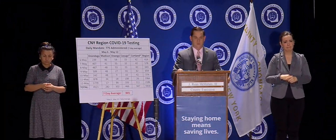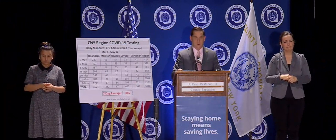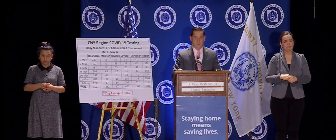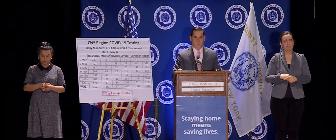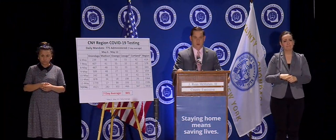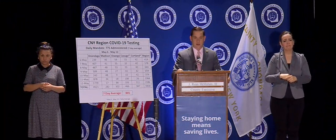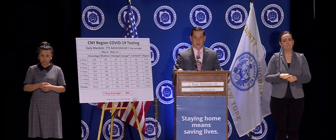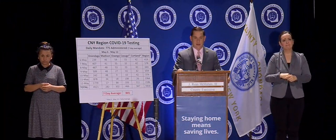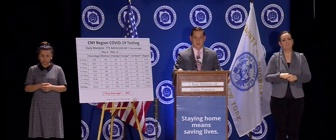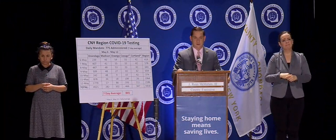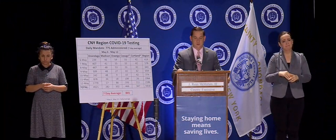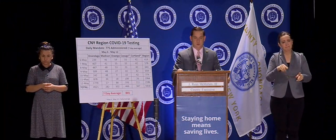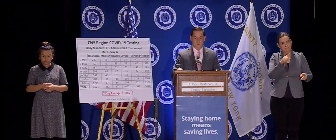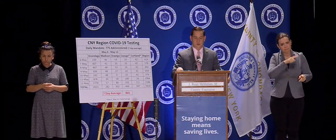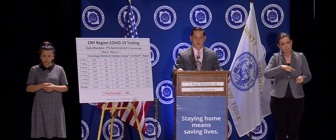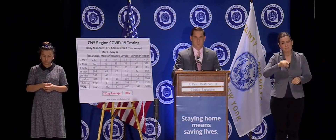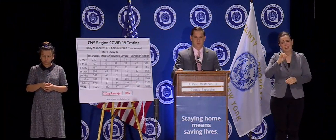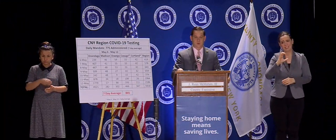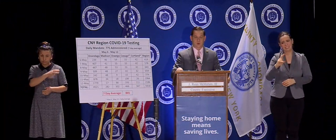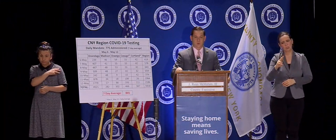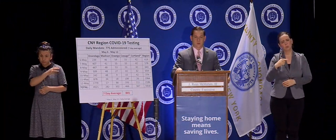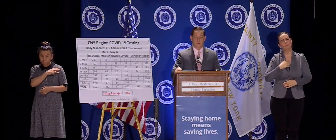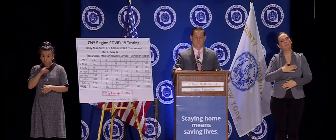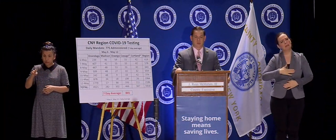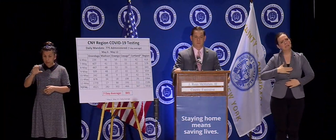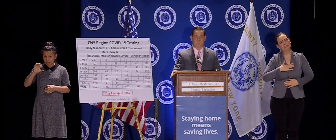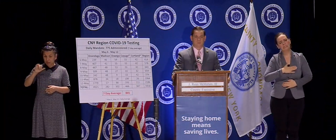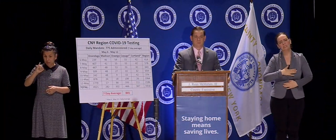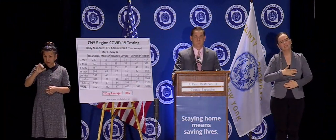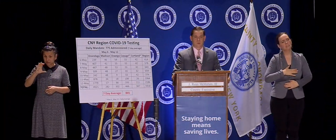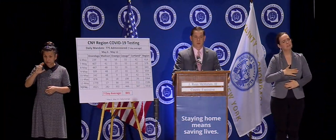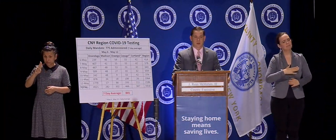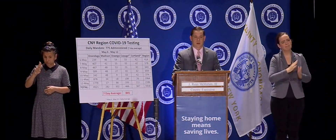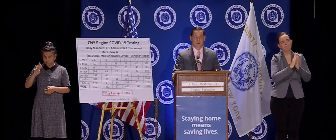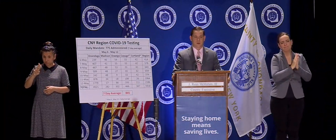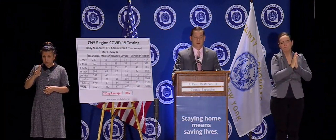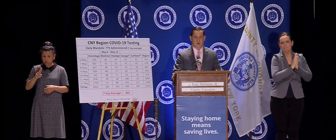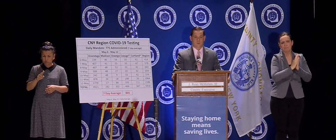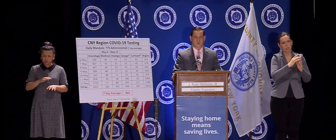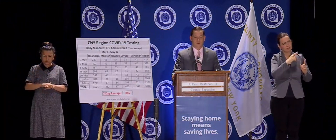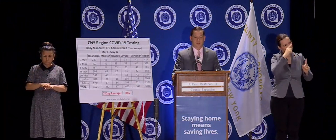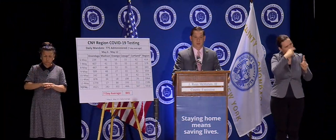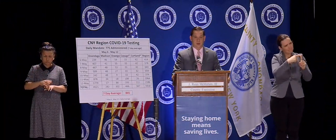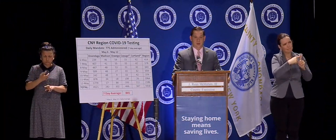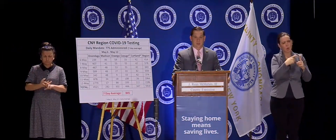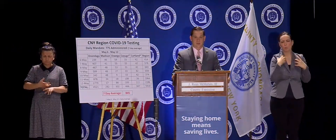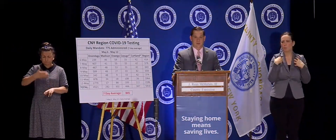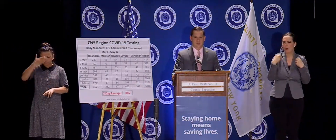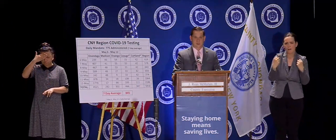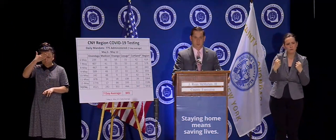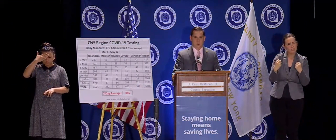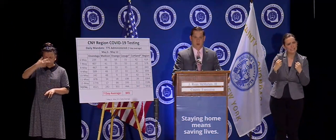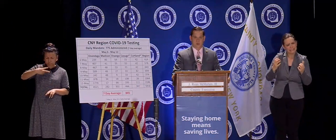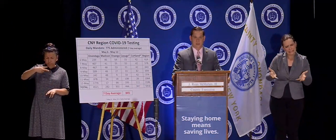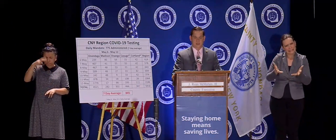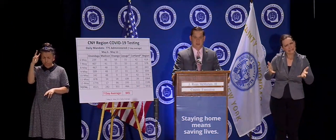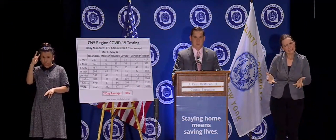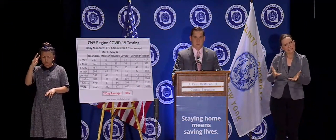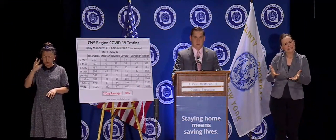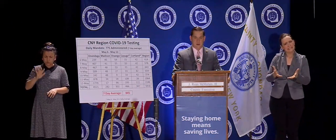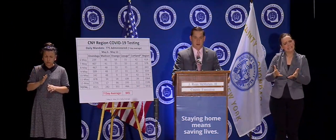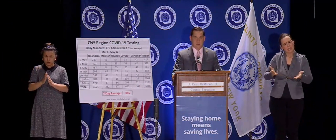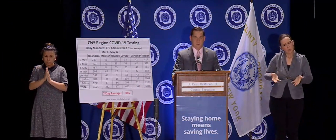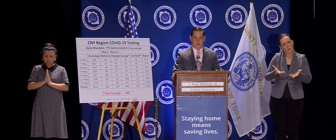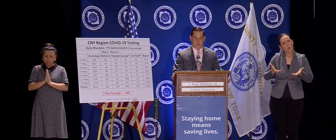about our folks who are in the ICU. These are the folks who are in really tough shape. And hopefully, let's say some prayers that